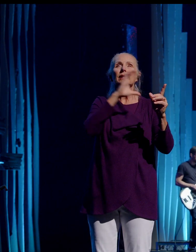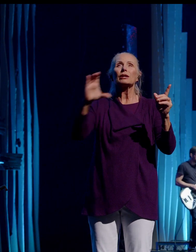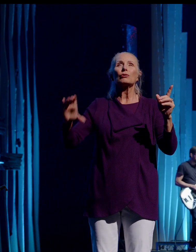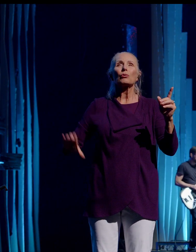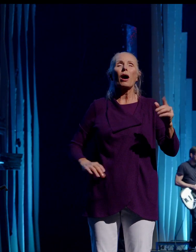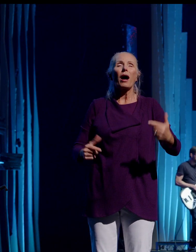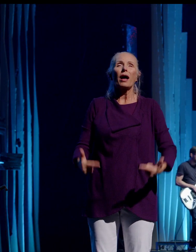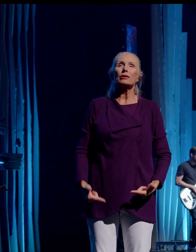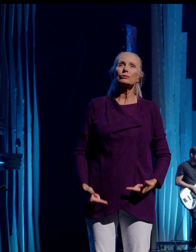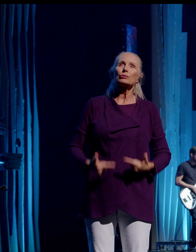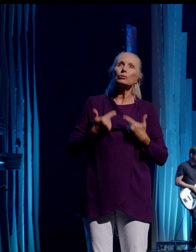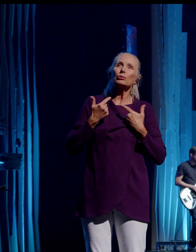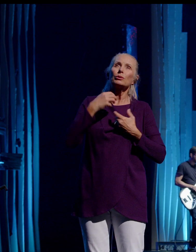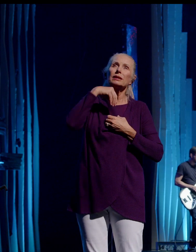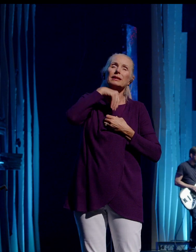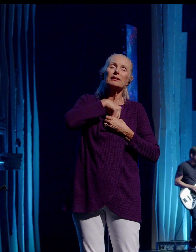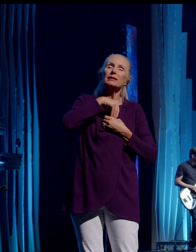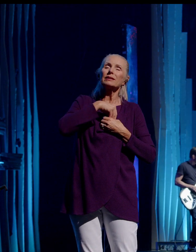me.